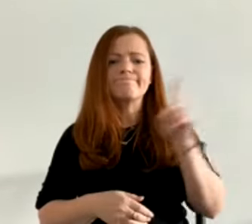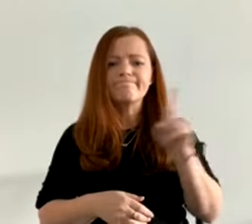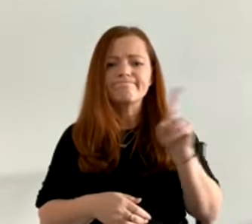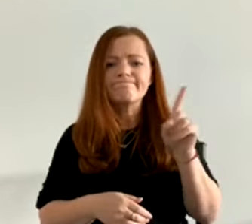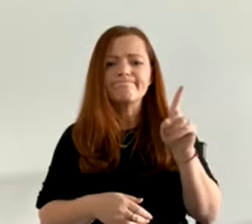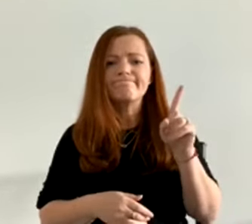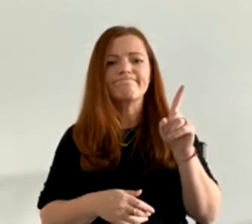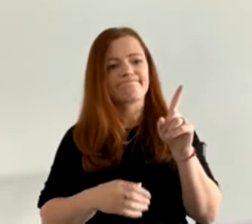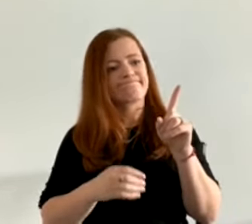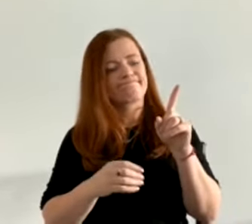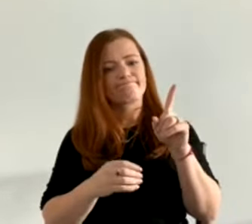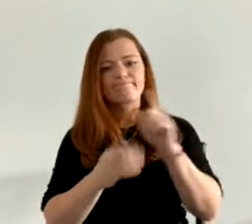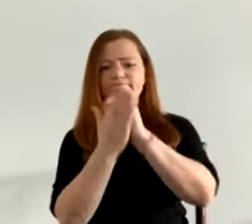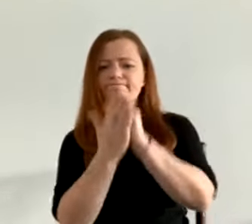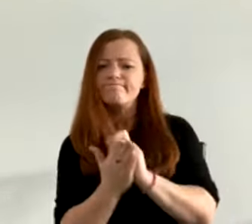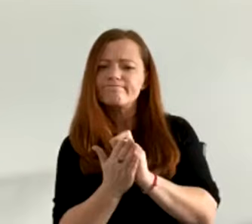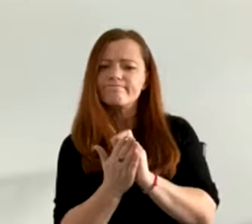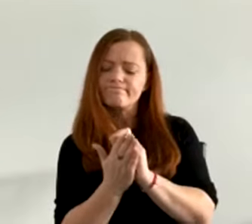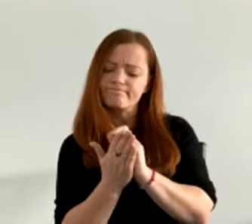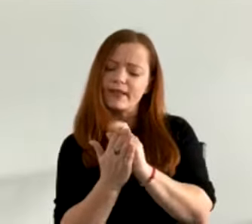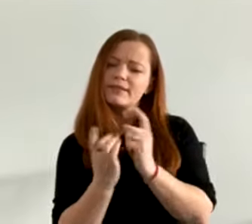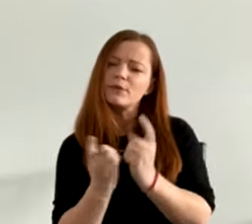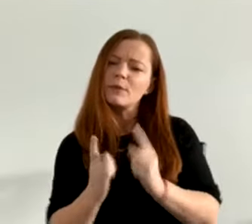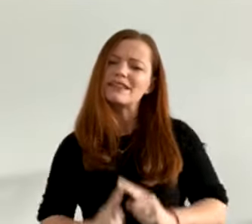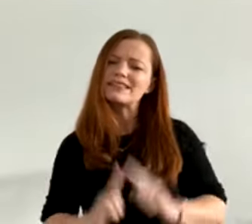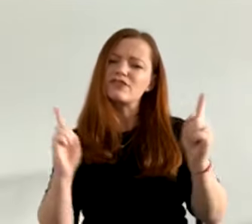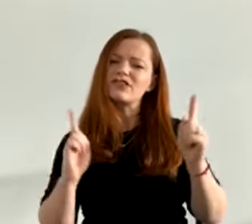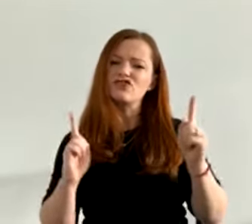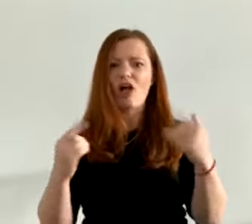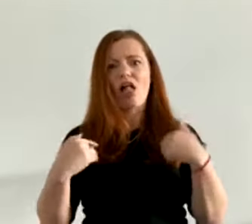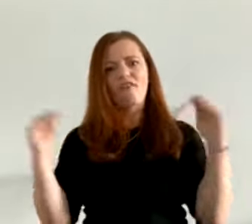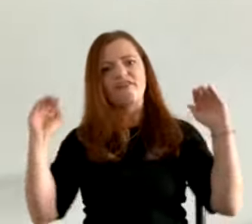write something slightly different. I didn't just want to write about my experiences.